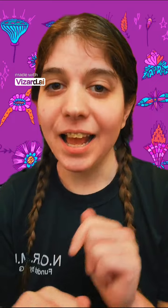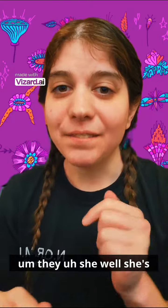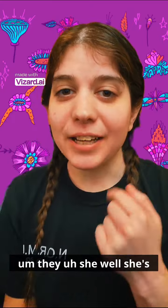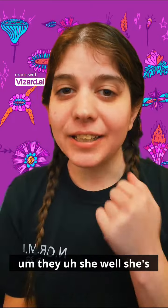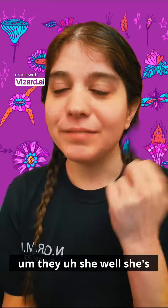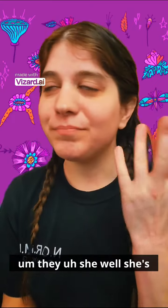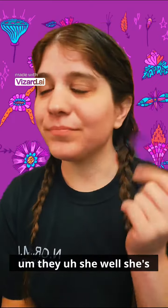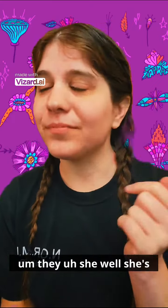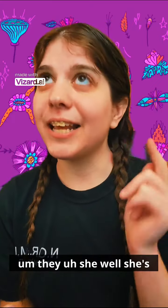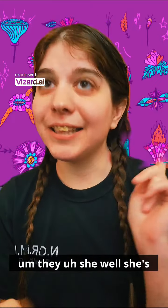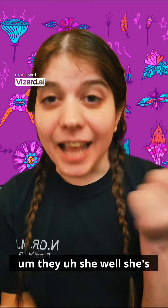Fucking